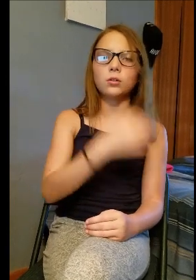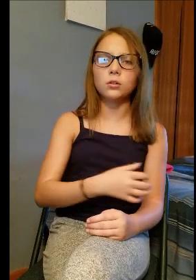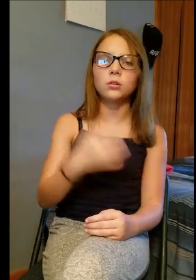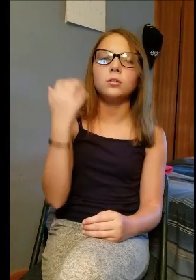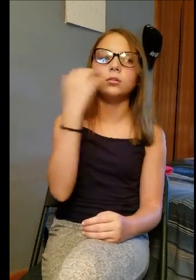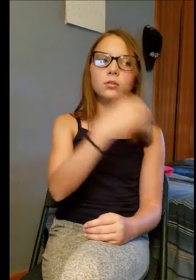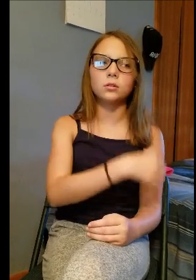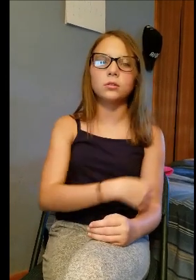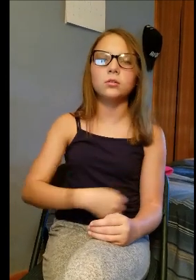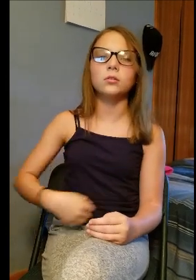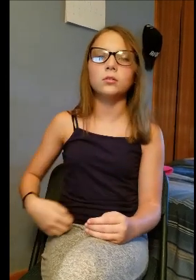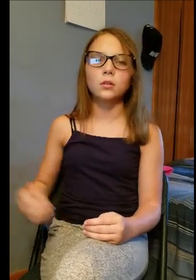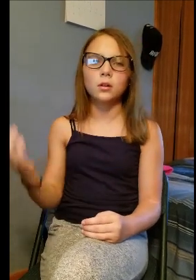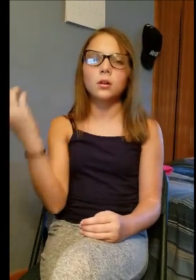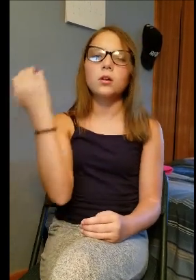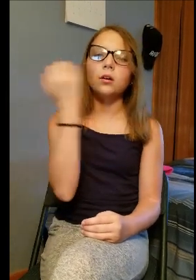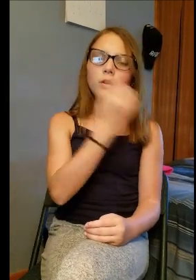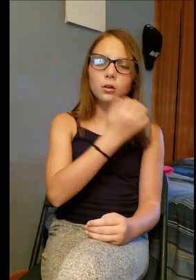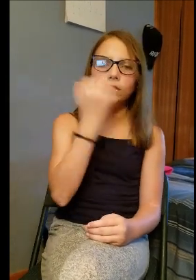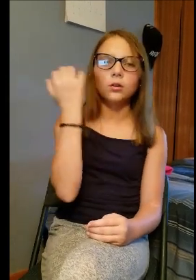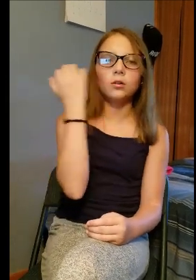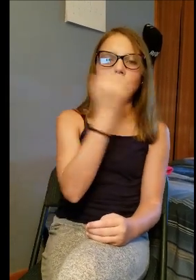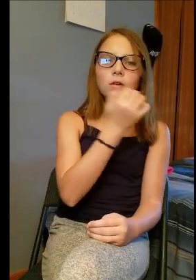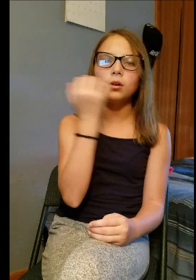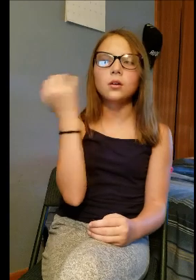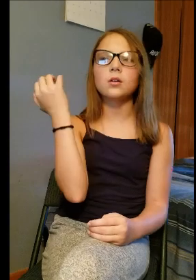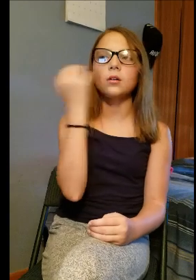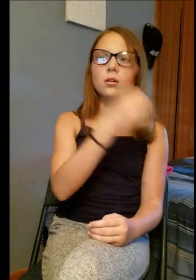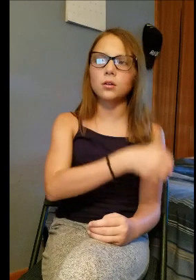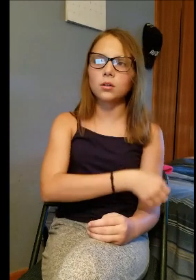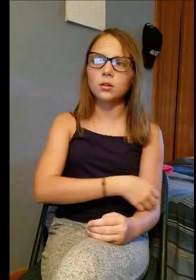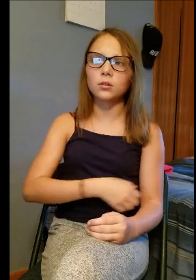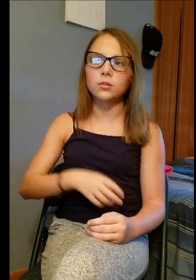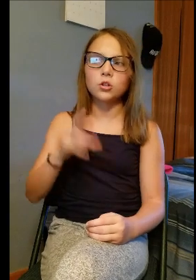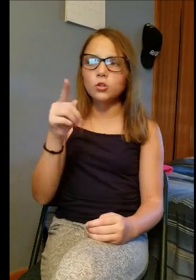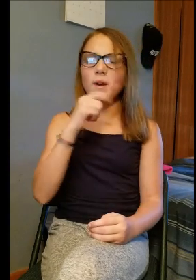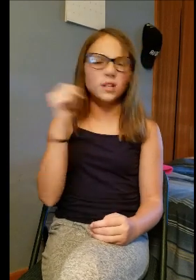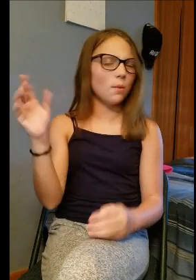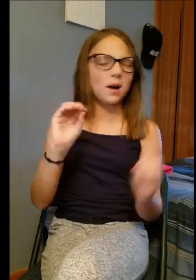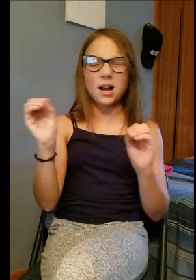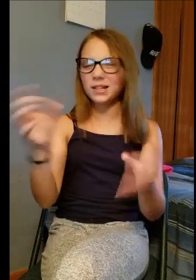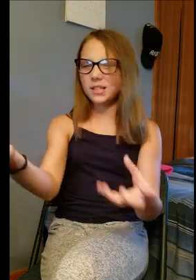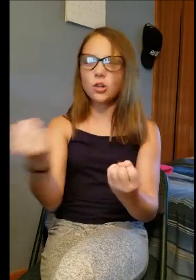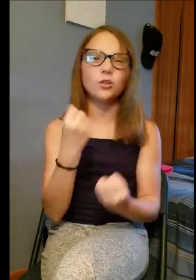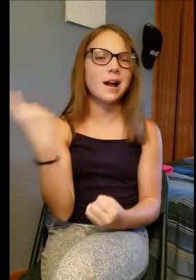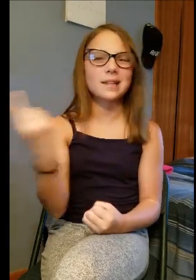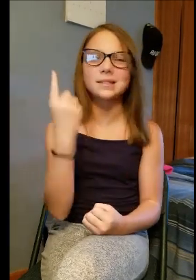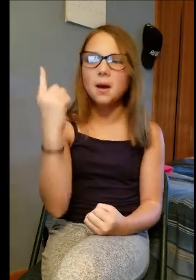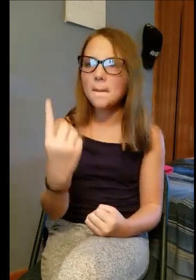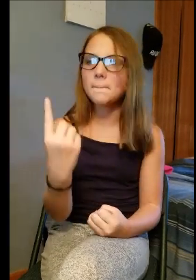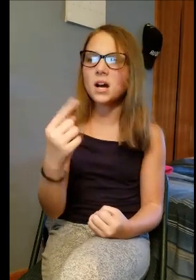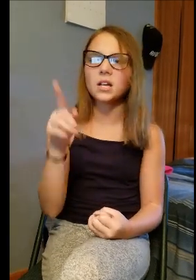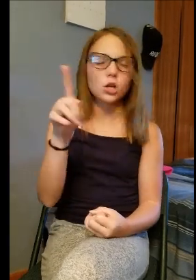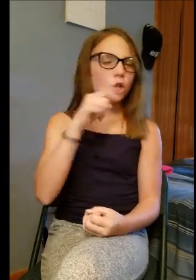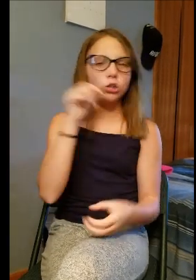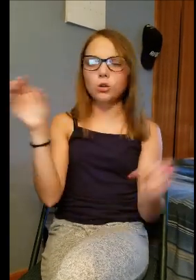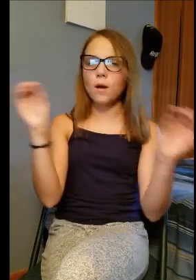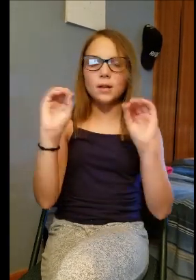you ain't nobody Till you got somebody You ain't